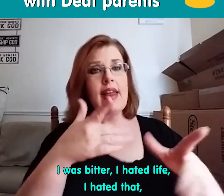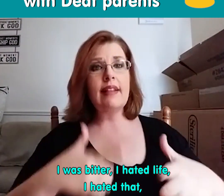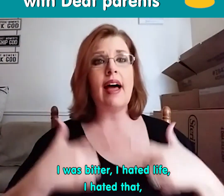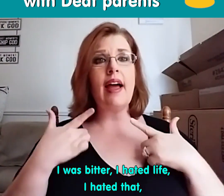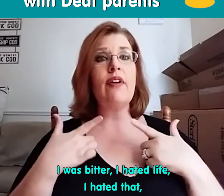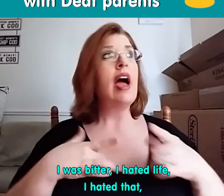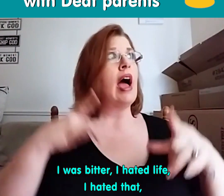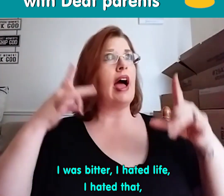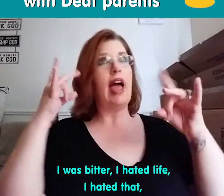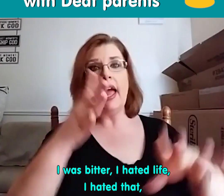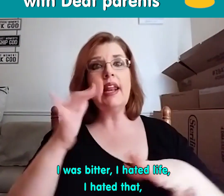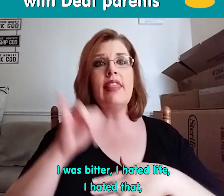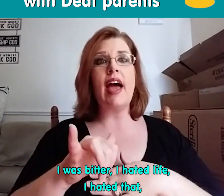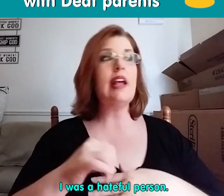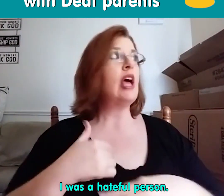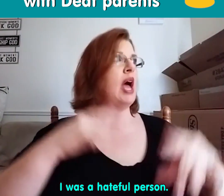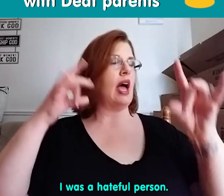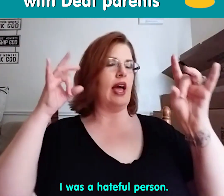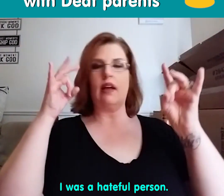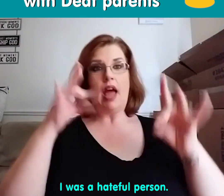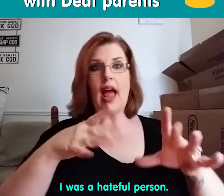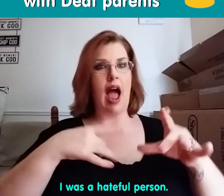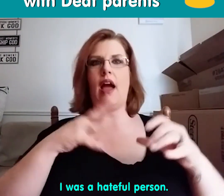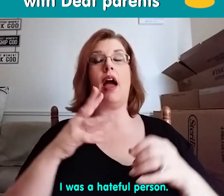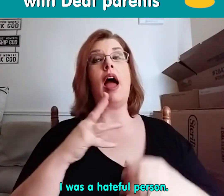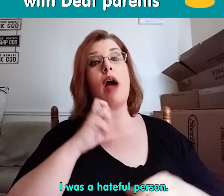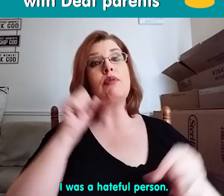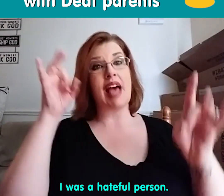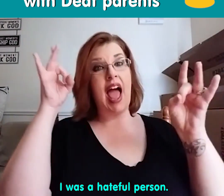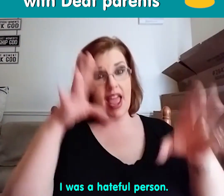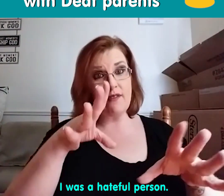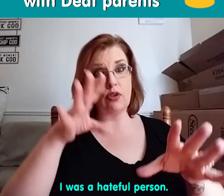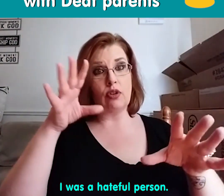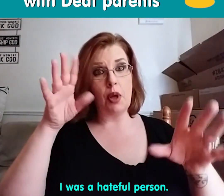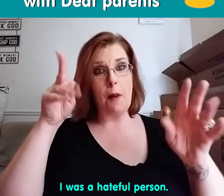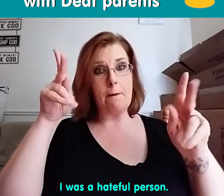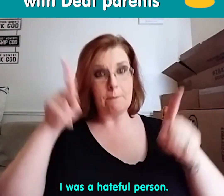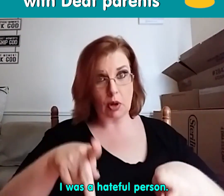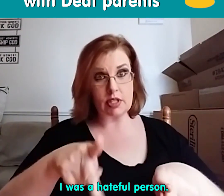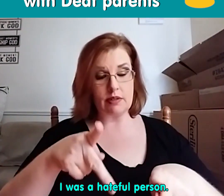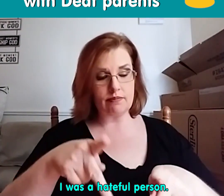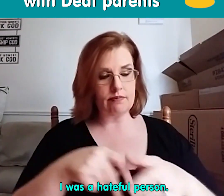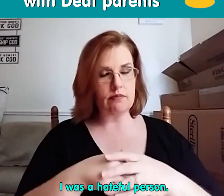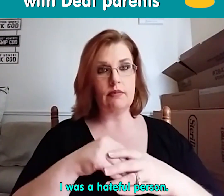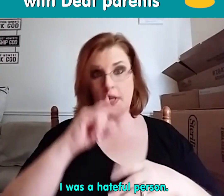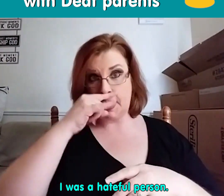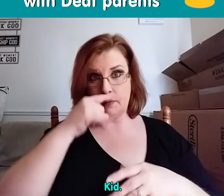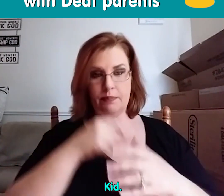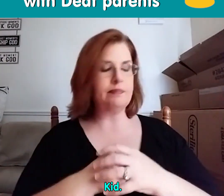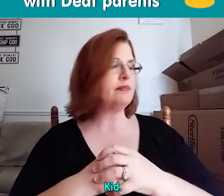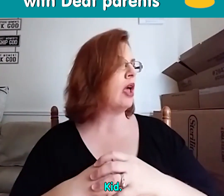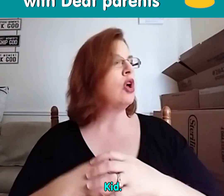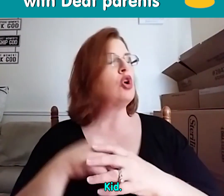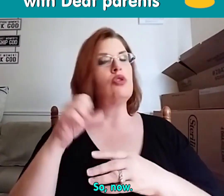hated life. I hated that. I was a hateful person, kid.